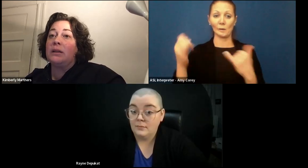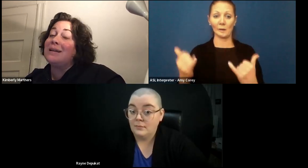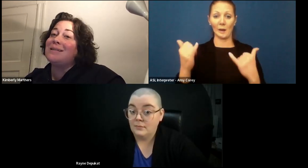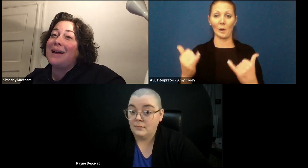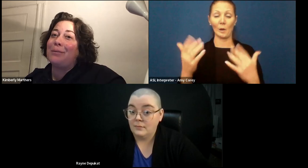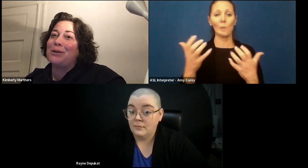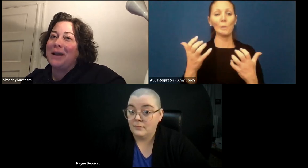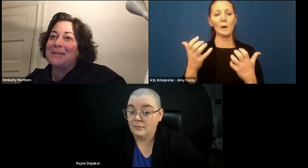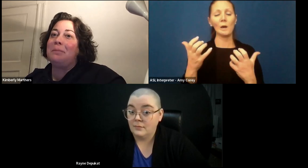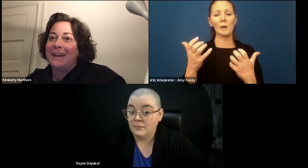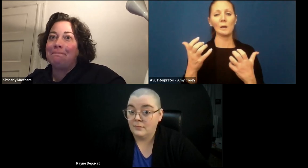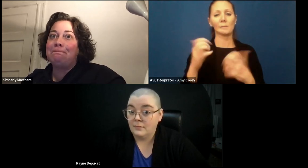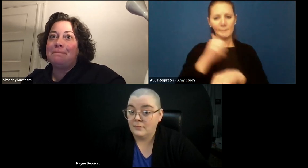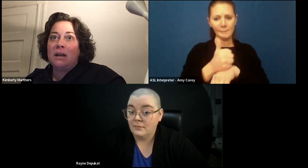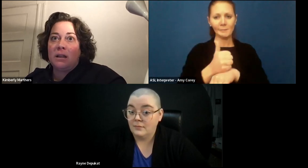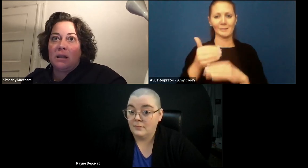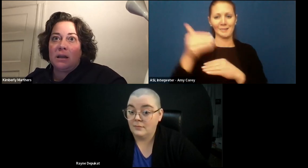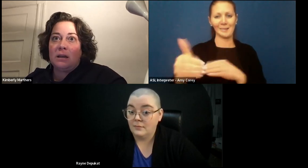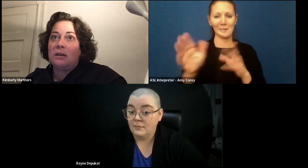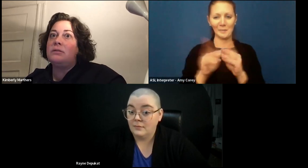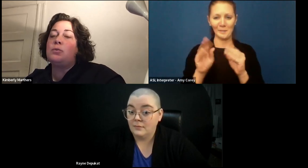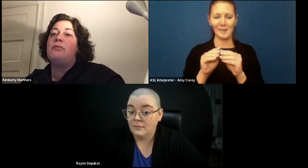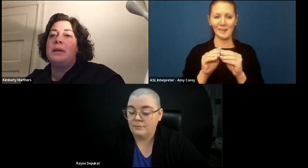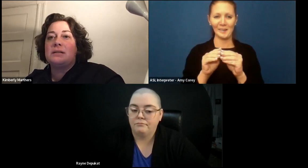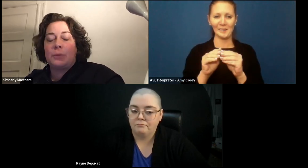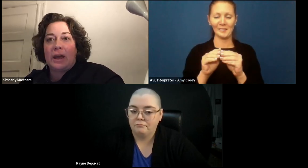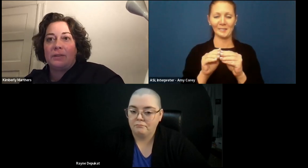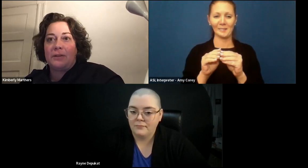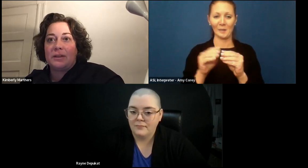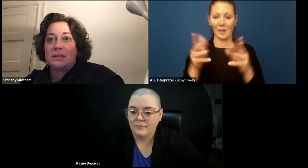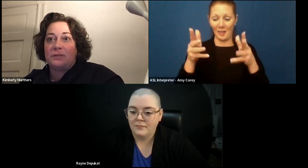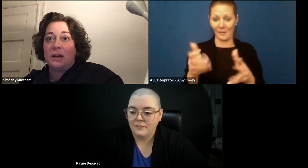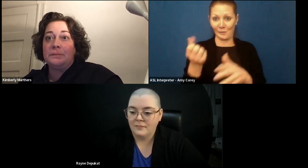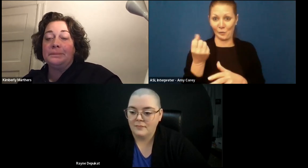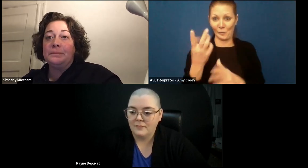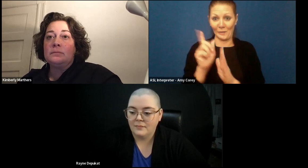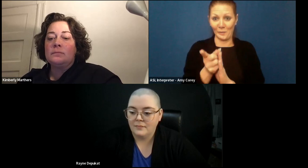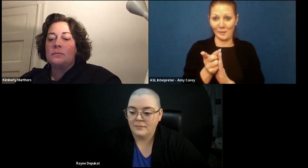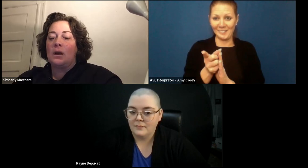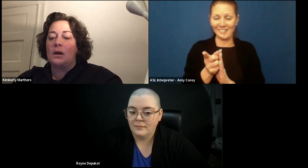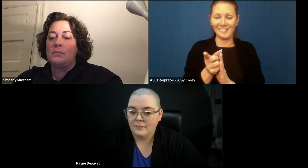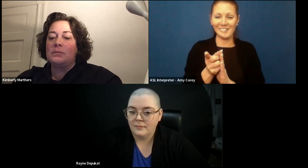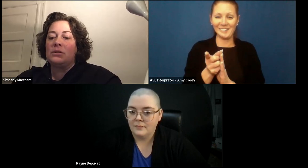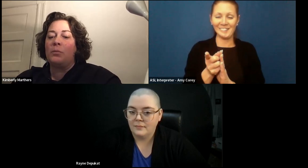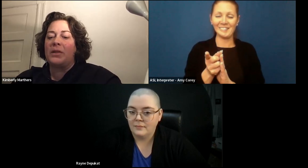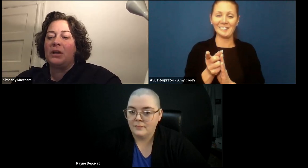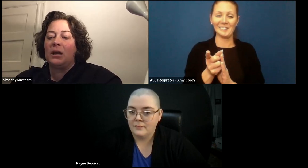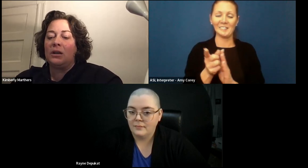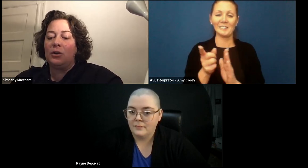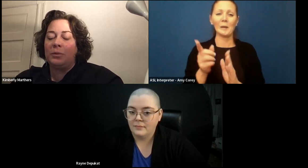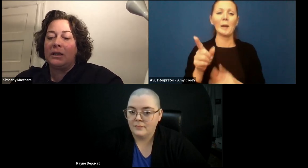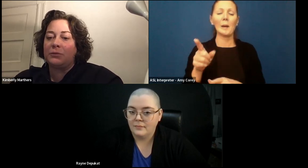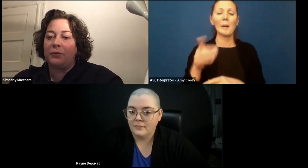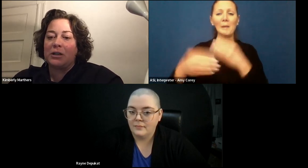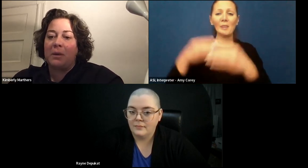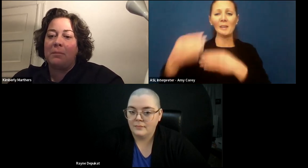would like to at least establish our next meeting in the 12 minutes that we have left this evening. So Bethany, can